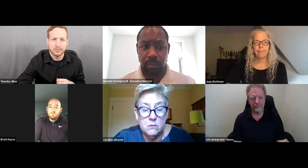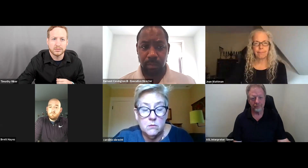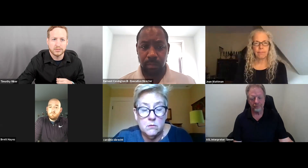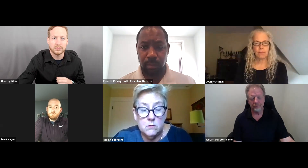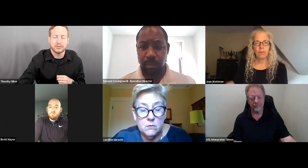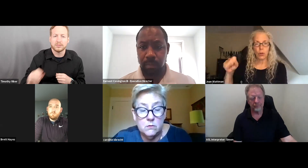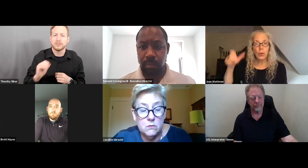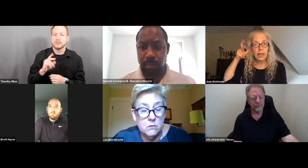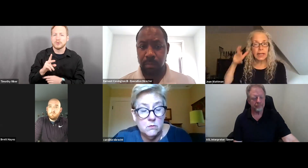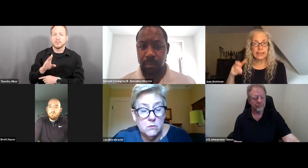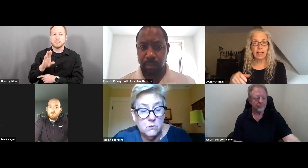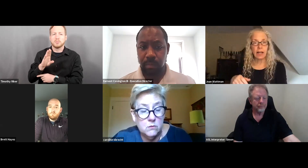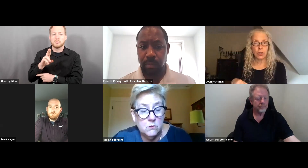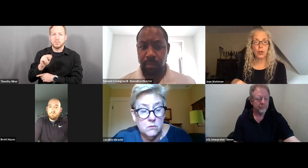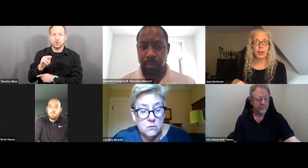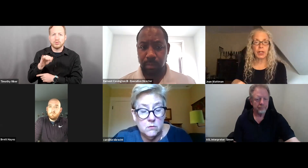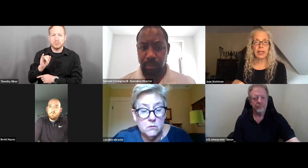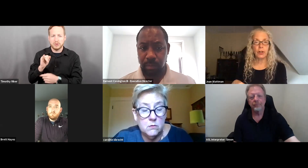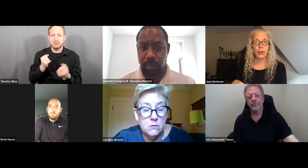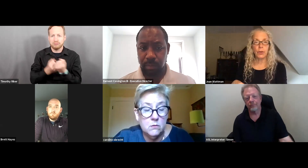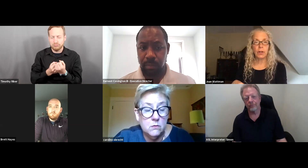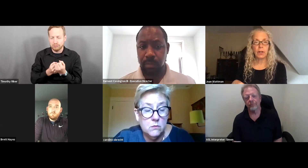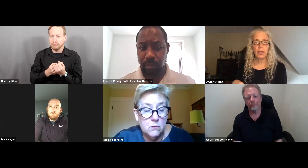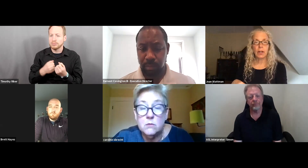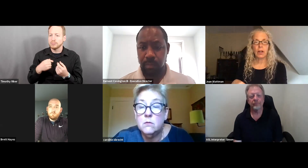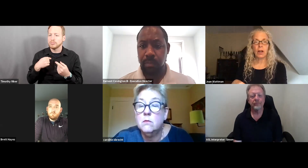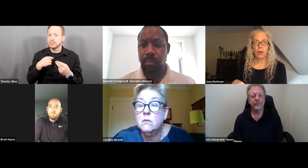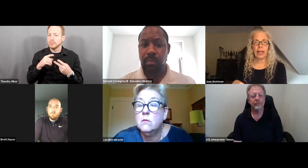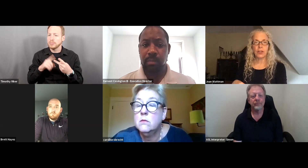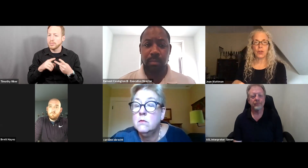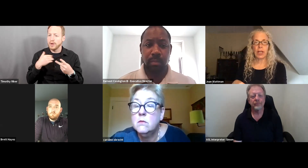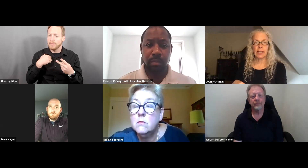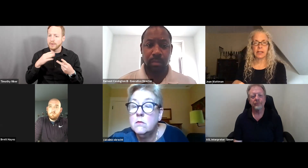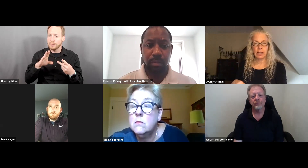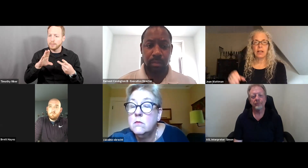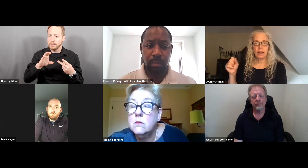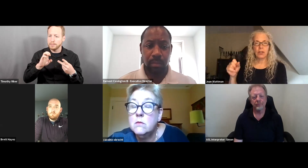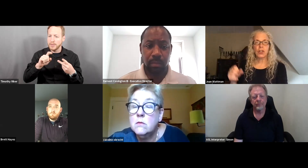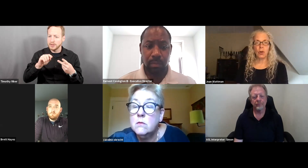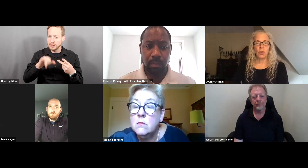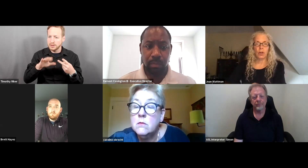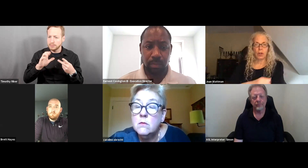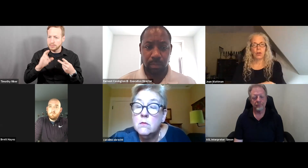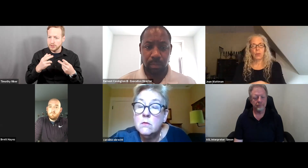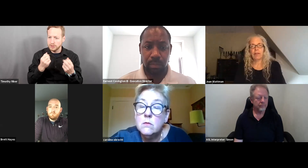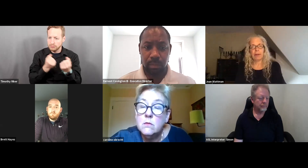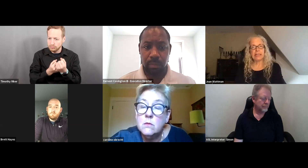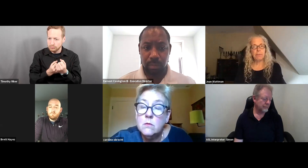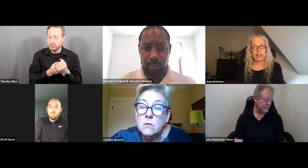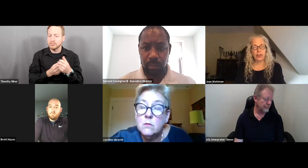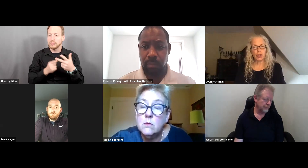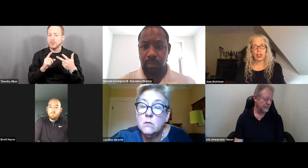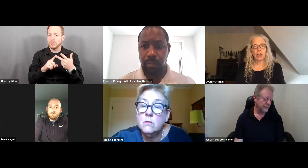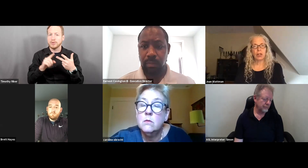Can you hear me? Yes, the interpreter can hear you. Okay, Okay. yes. Yes. So we have